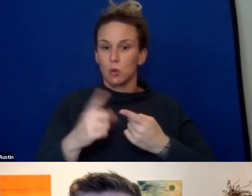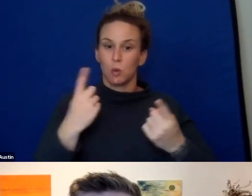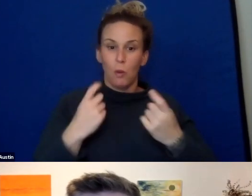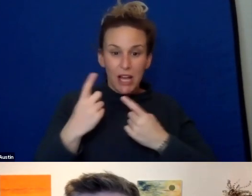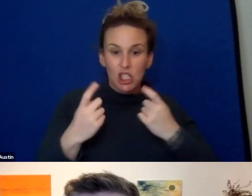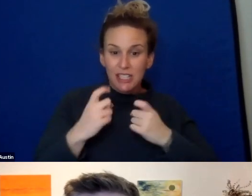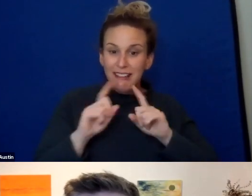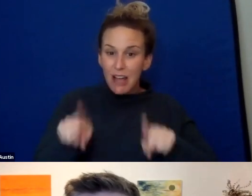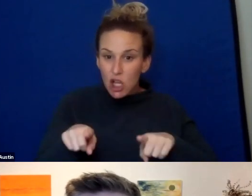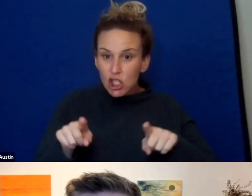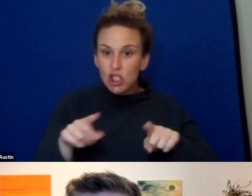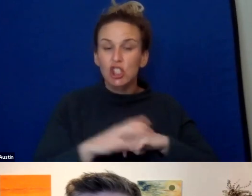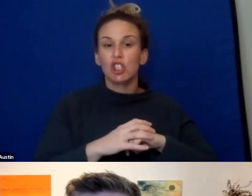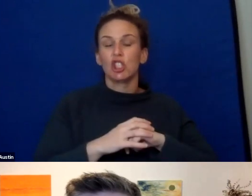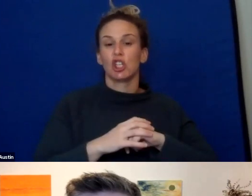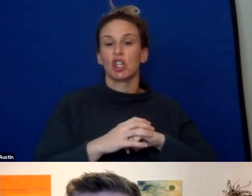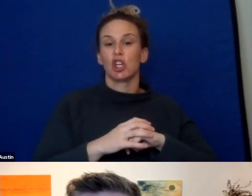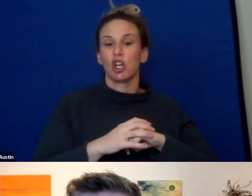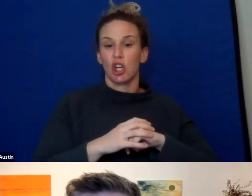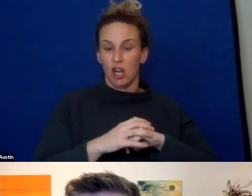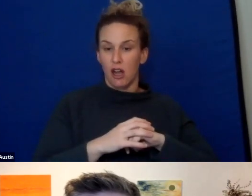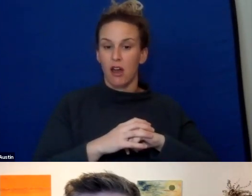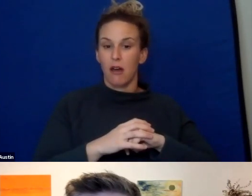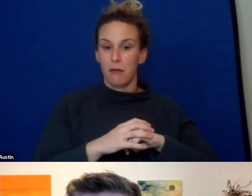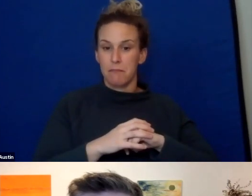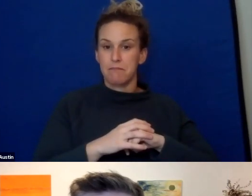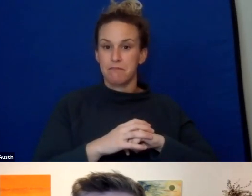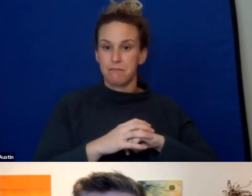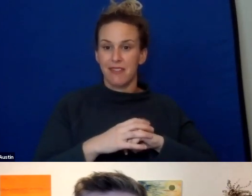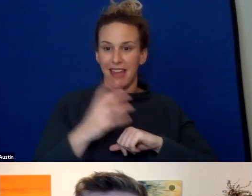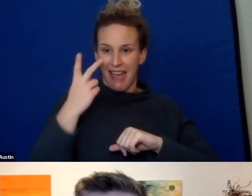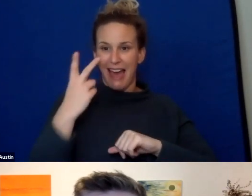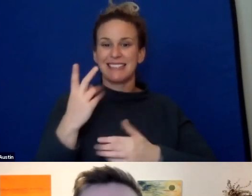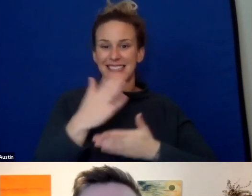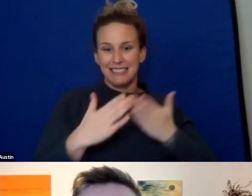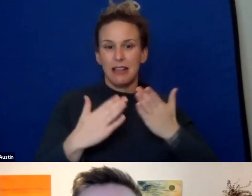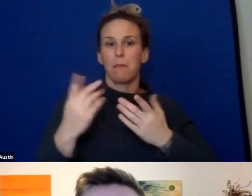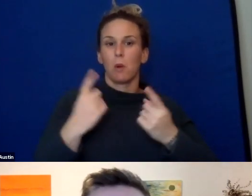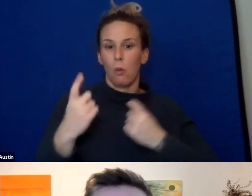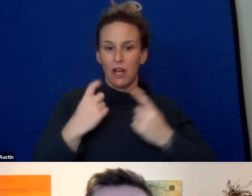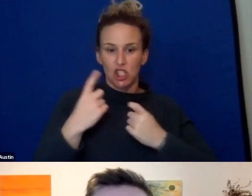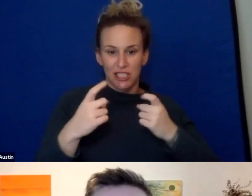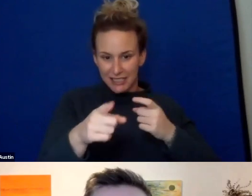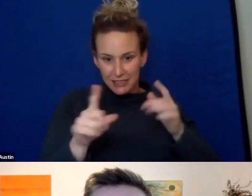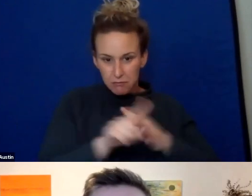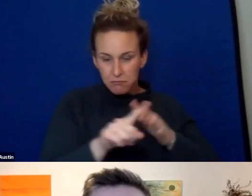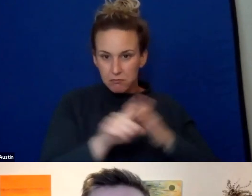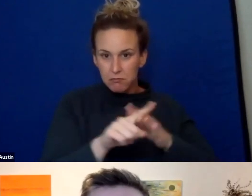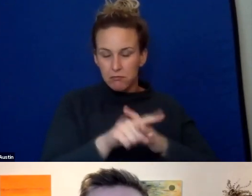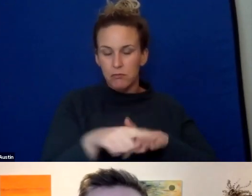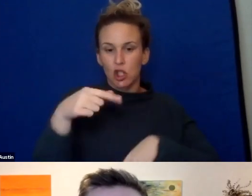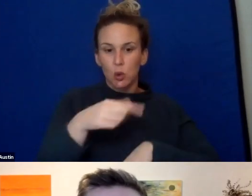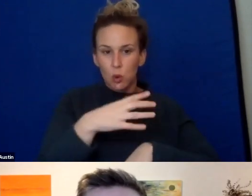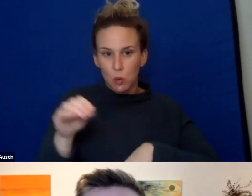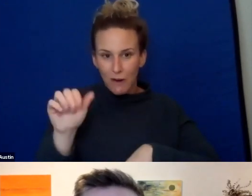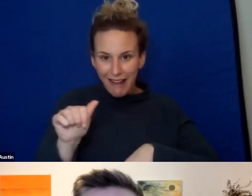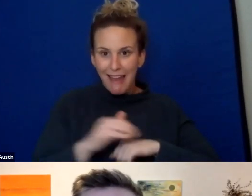and answer session um i see some questions are coming in to the q a